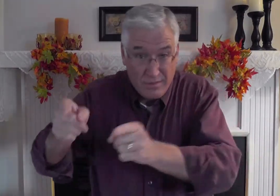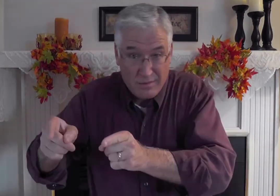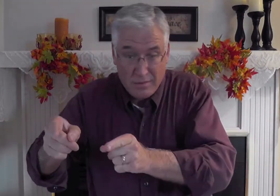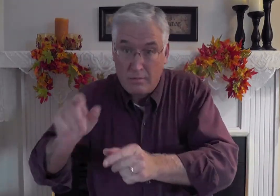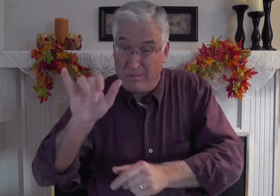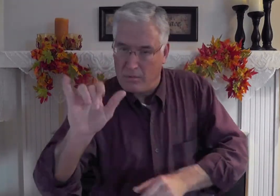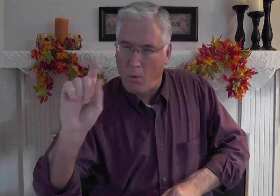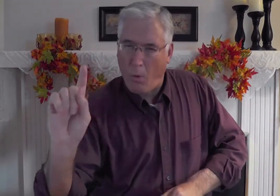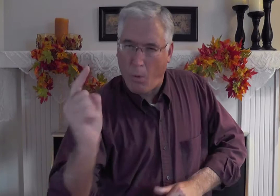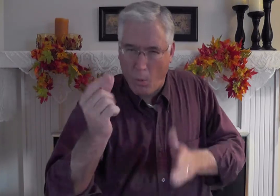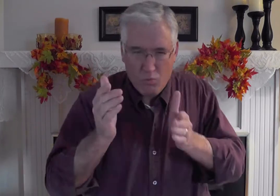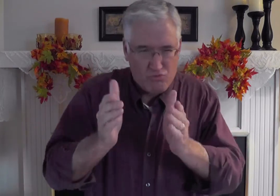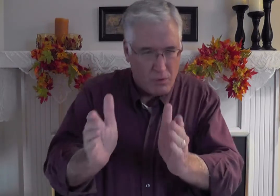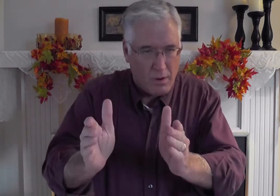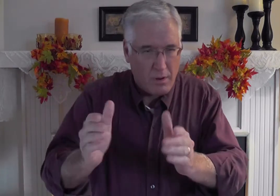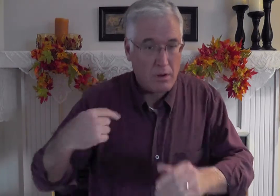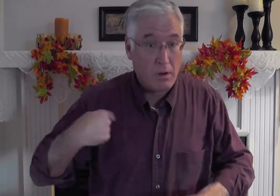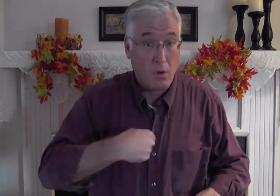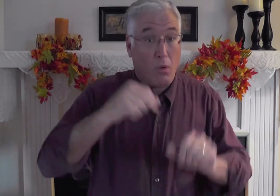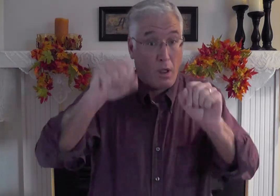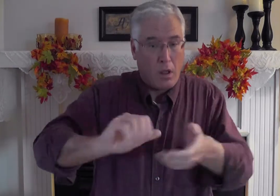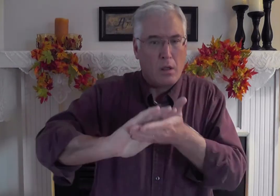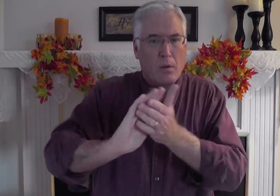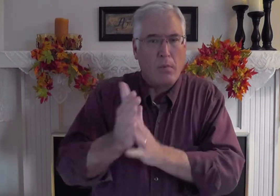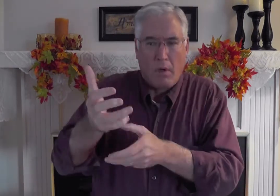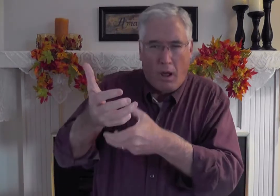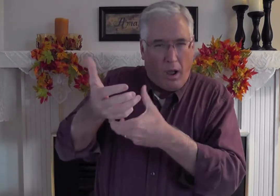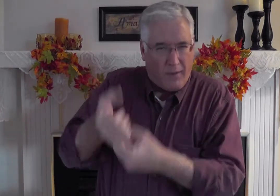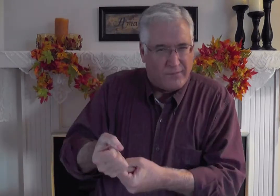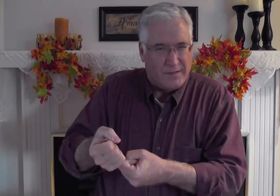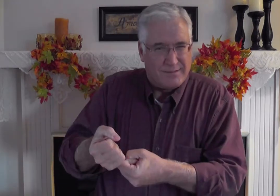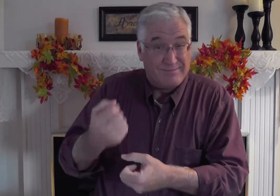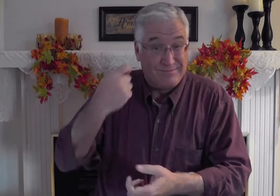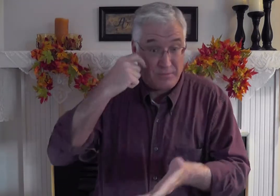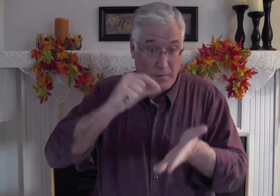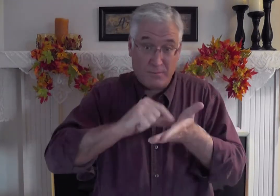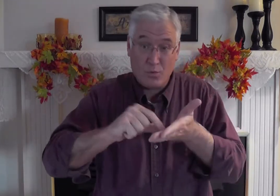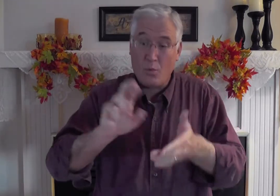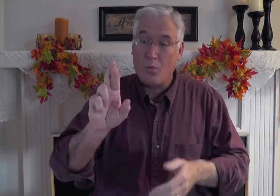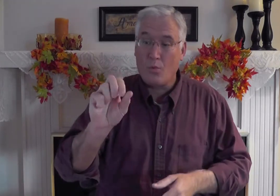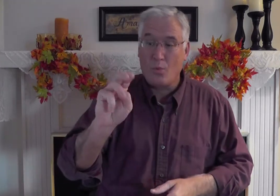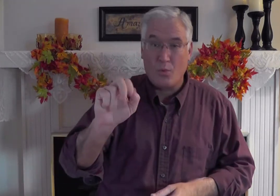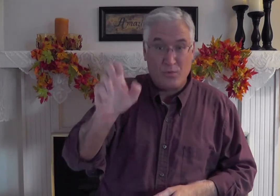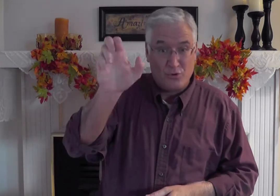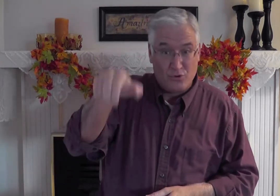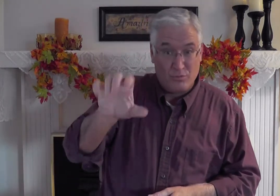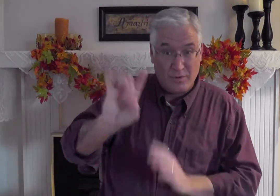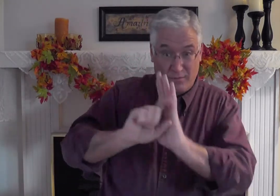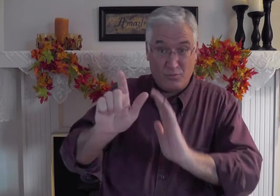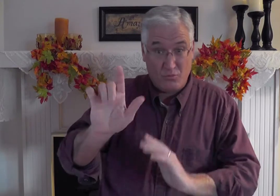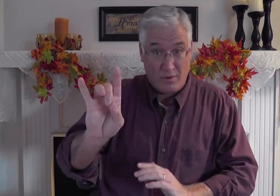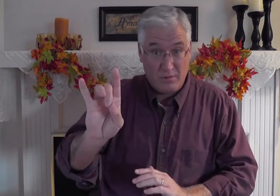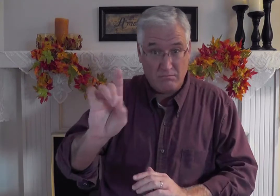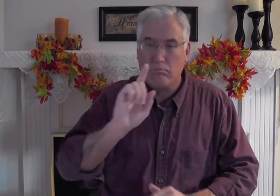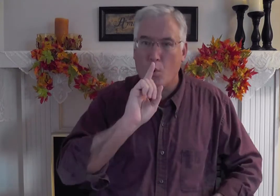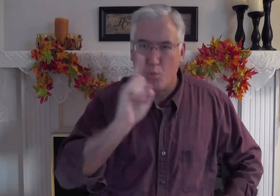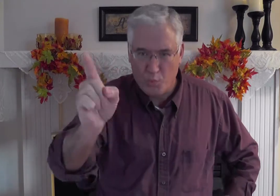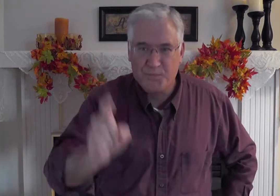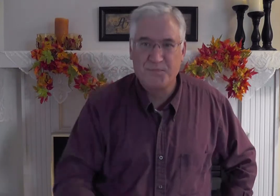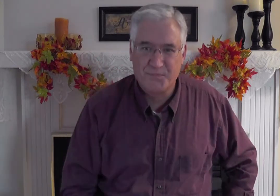all things is the only way that we can be confident that that verse, Romans 8:28, is